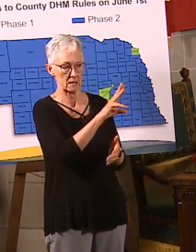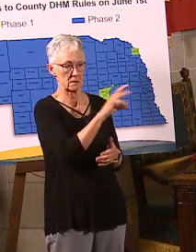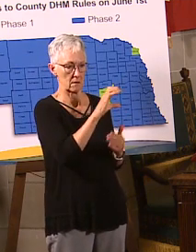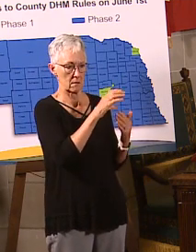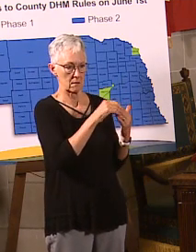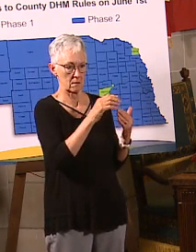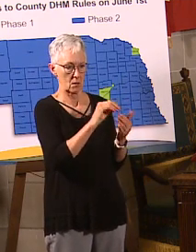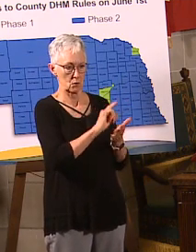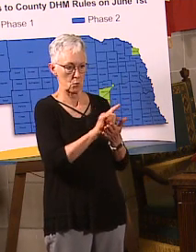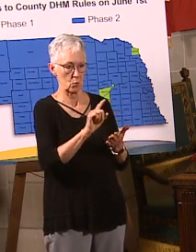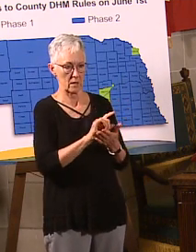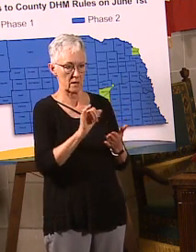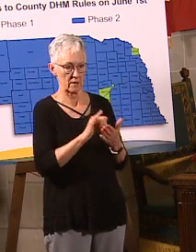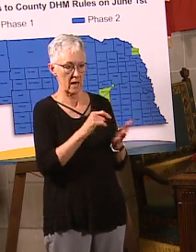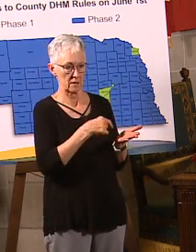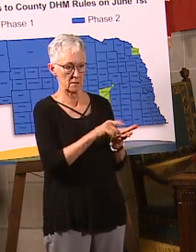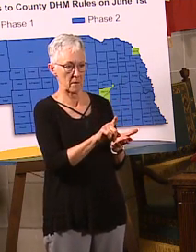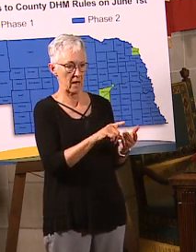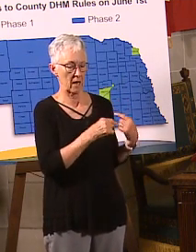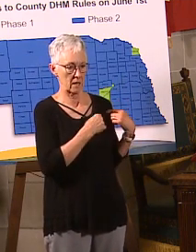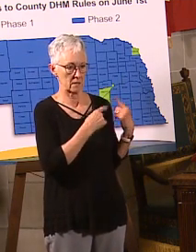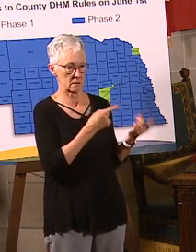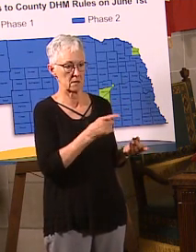John? When did we start paying that?